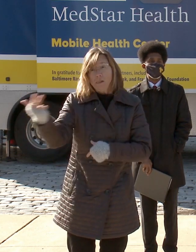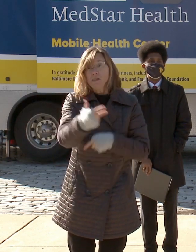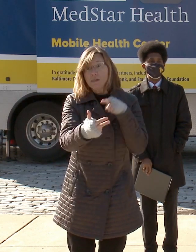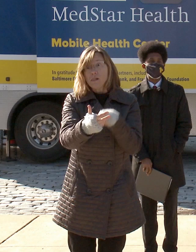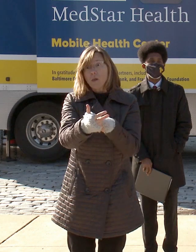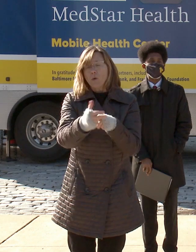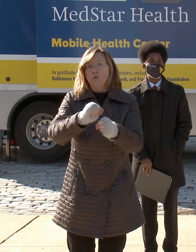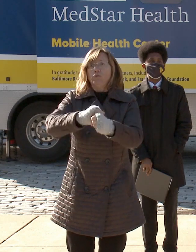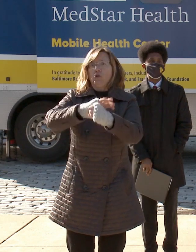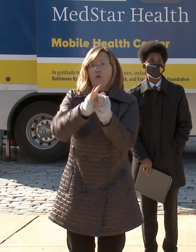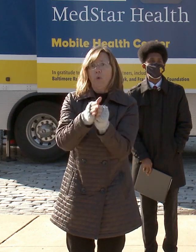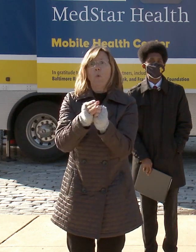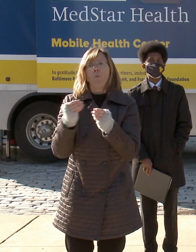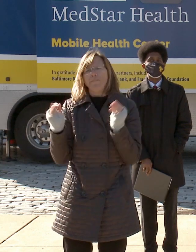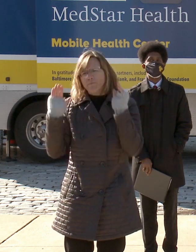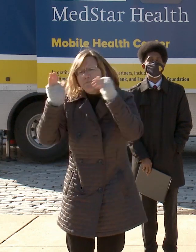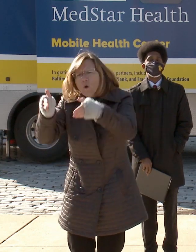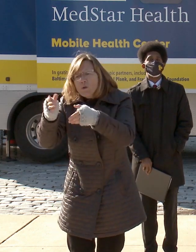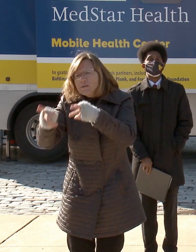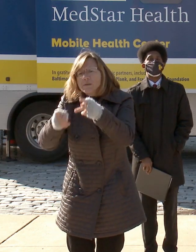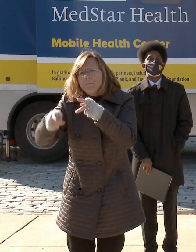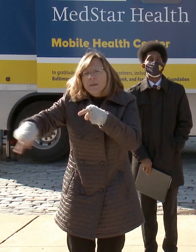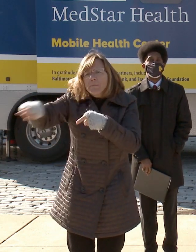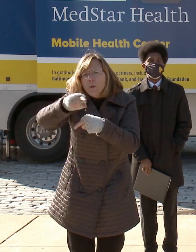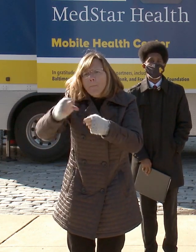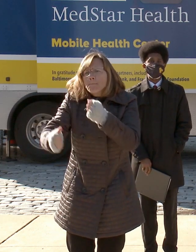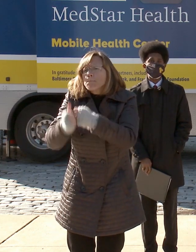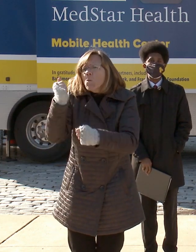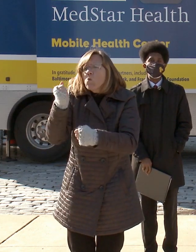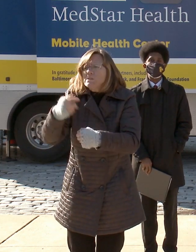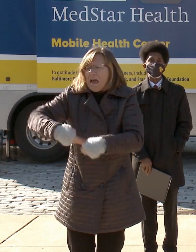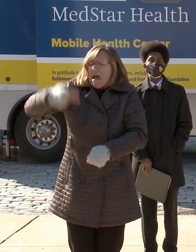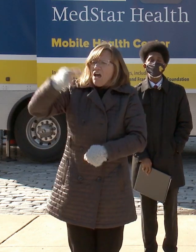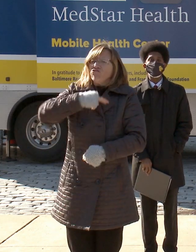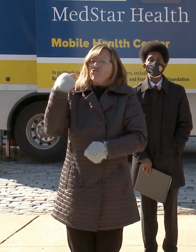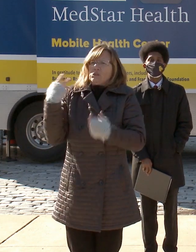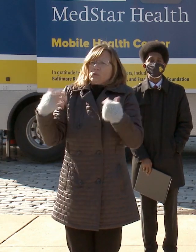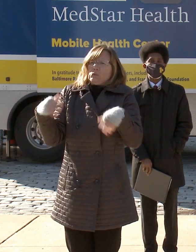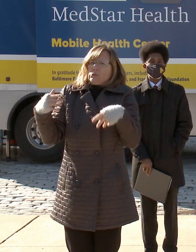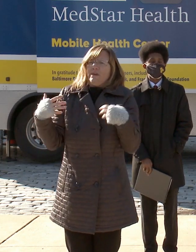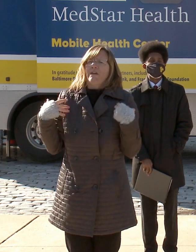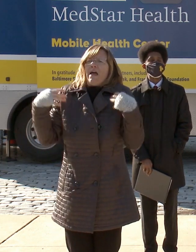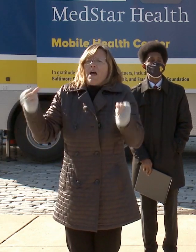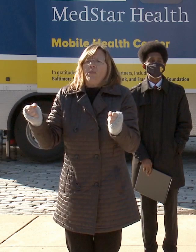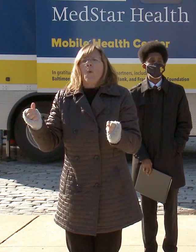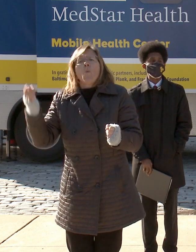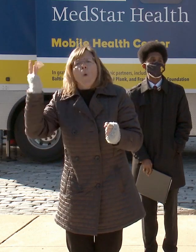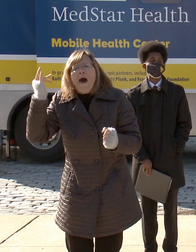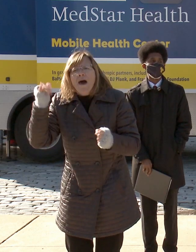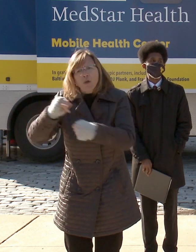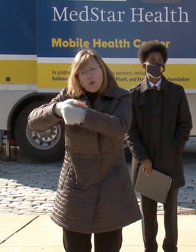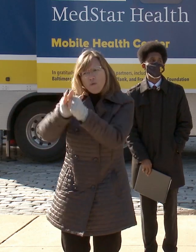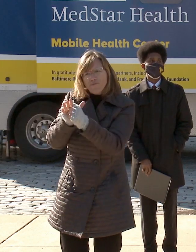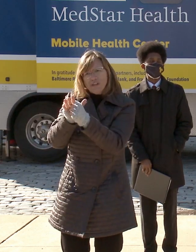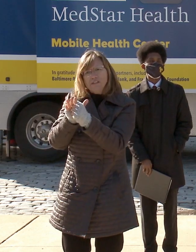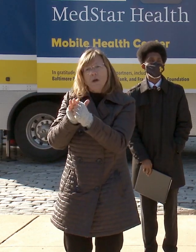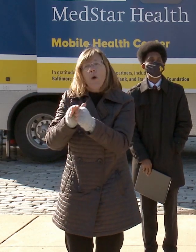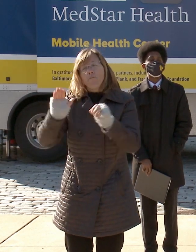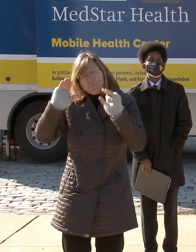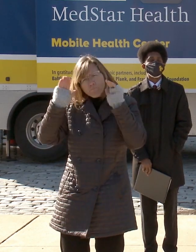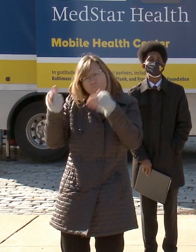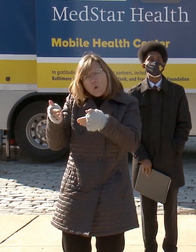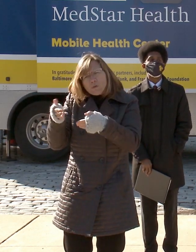focus on residents who are at greatest risk for negative health outcomes as a result of COVID, starting with a focus on senior housing